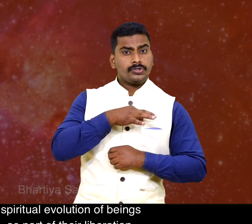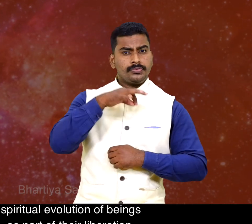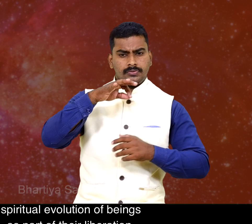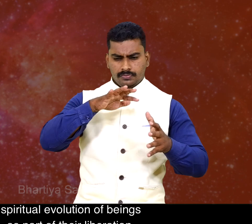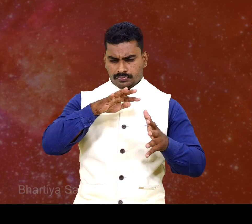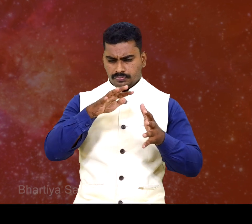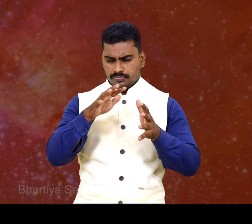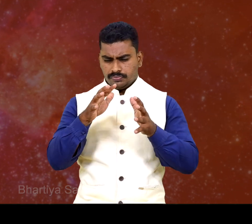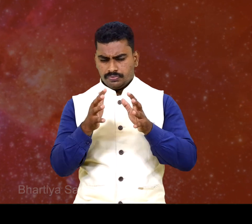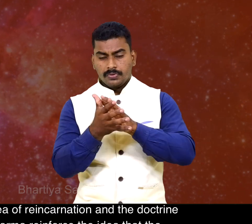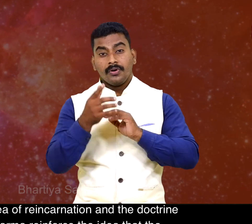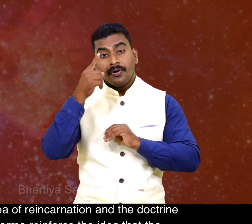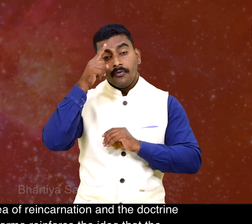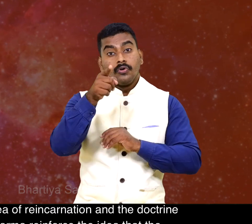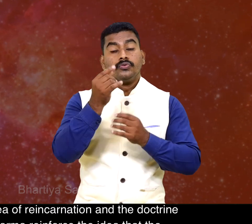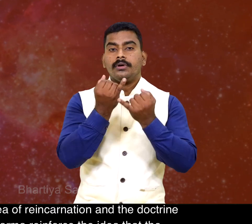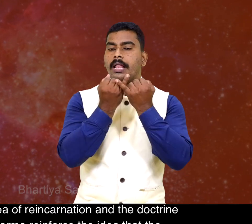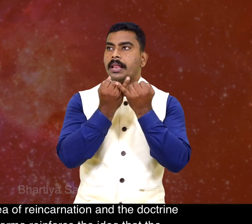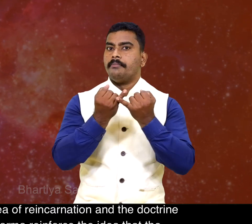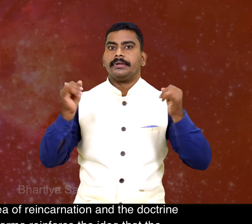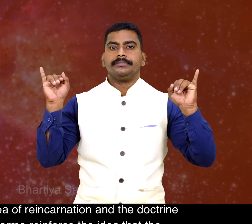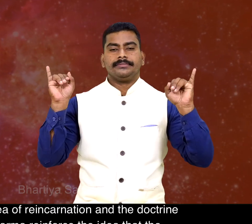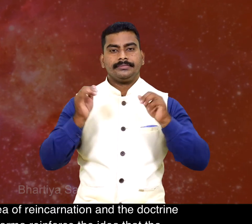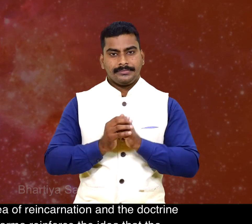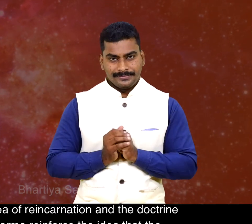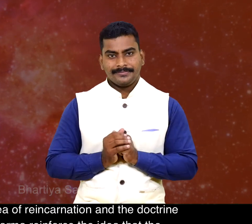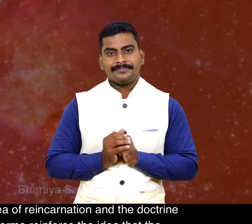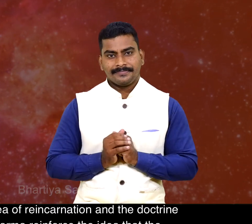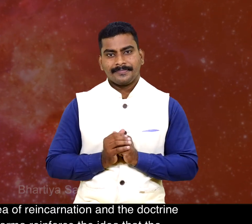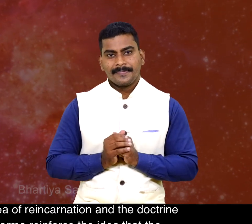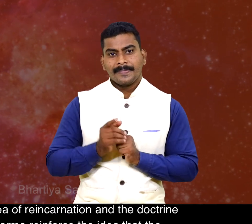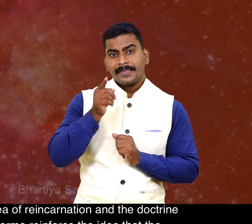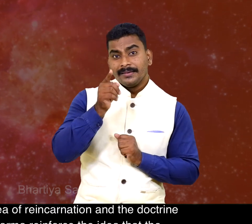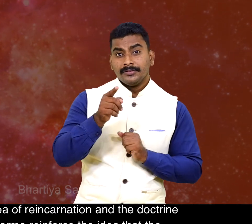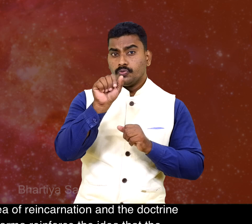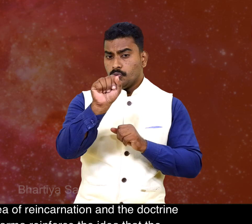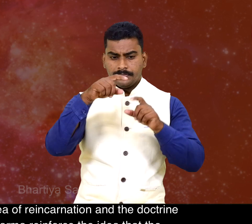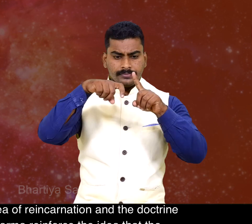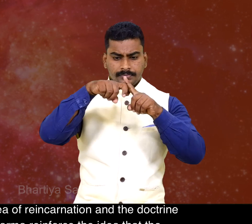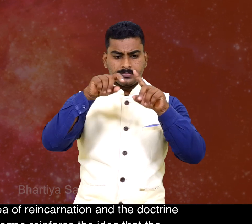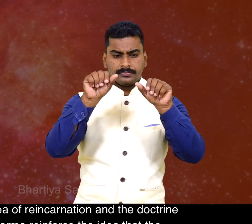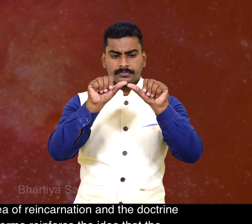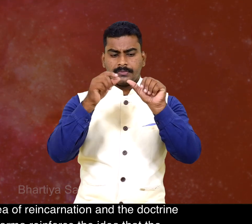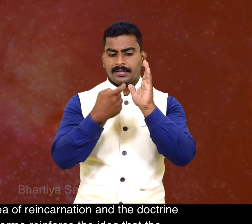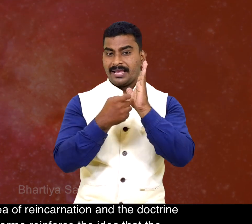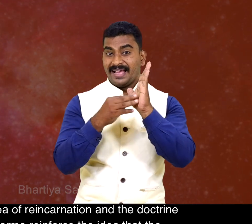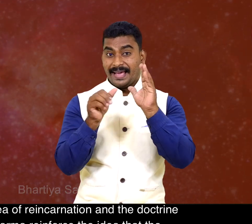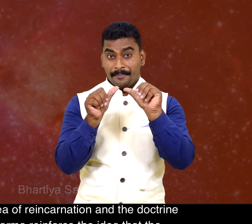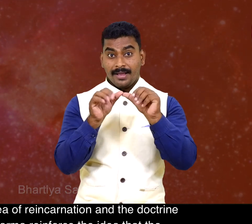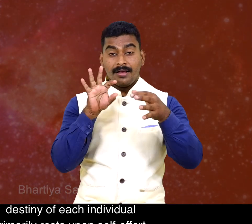liberation. The idea of reincarnation and the doctrine of karma reinforce that the